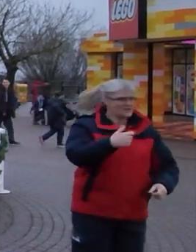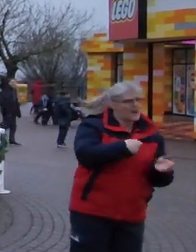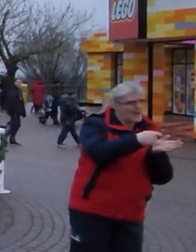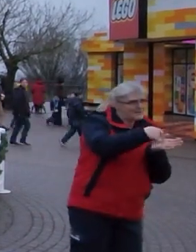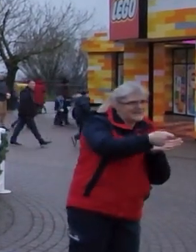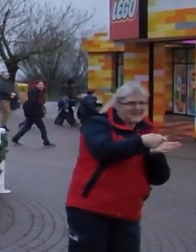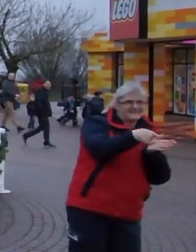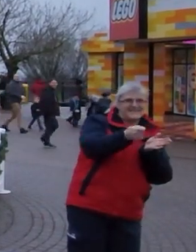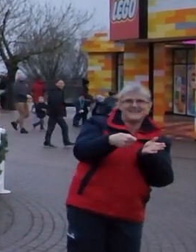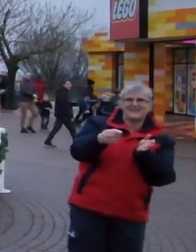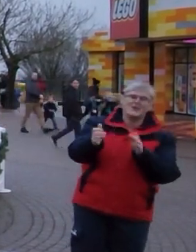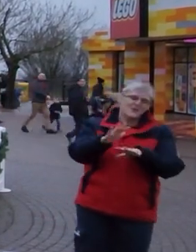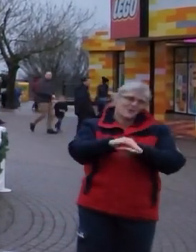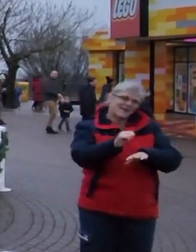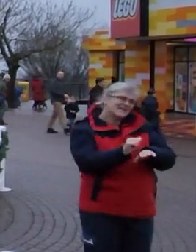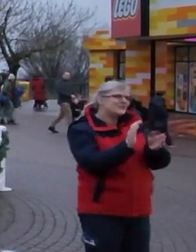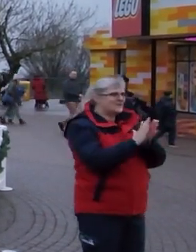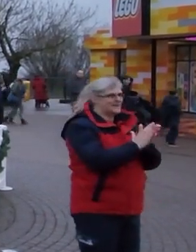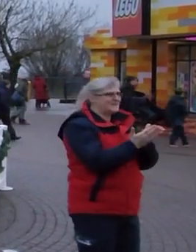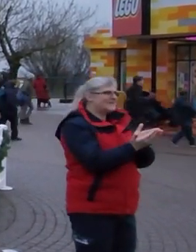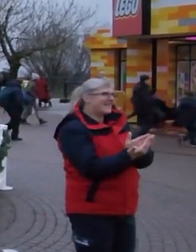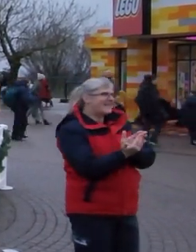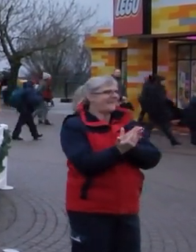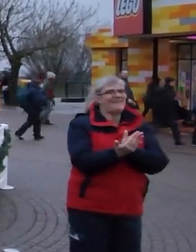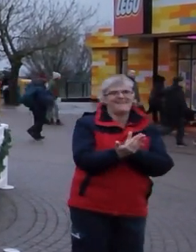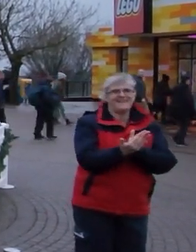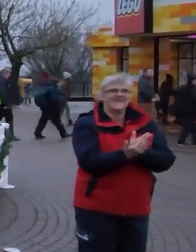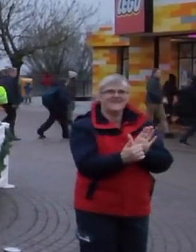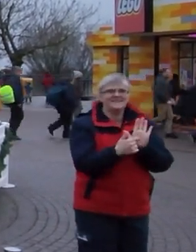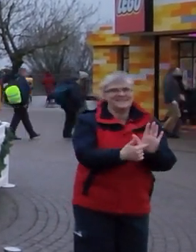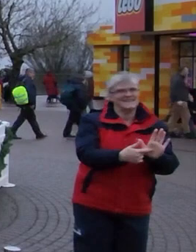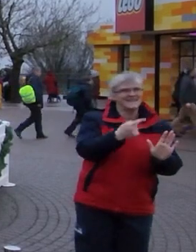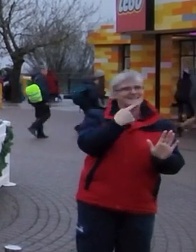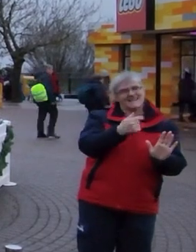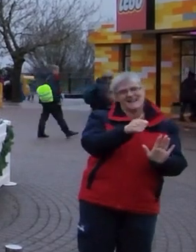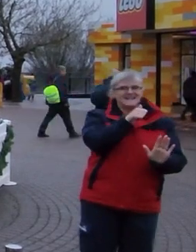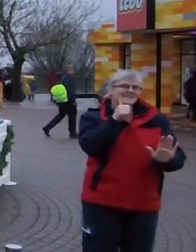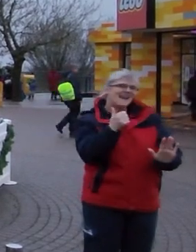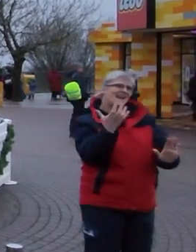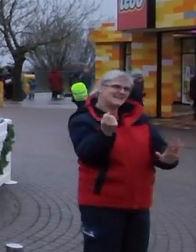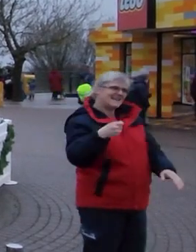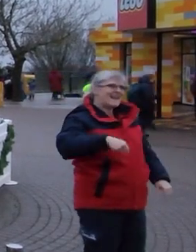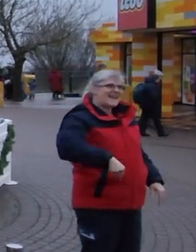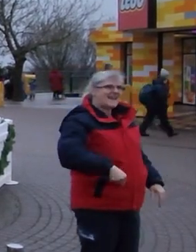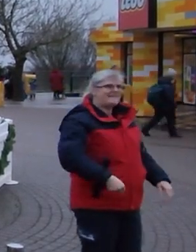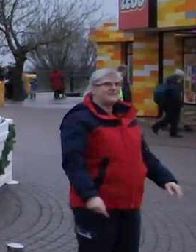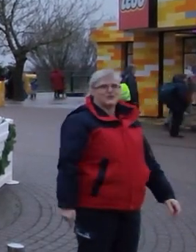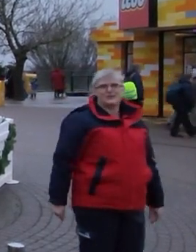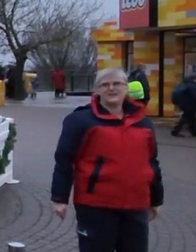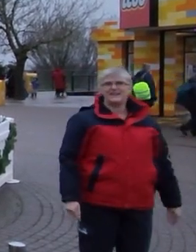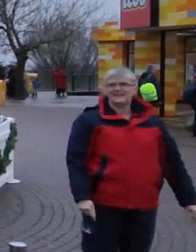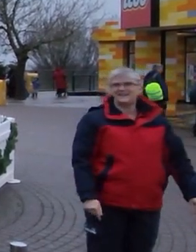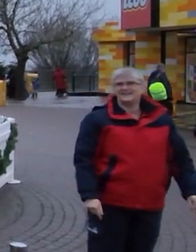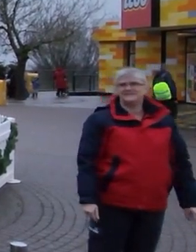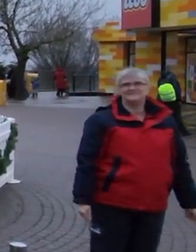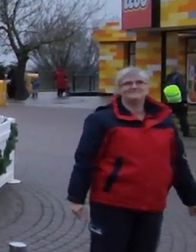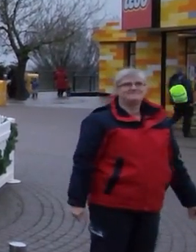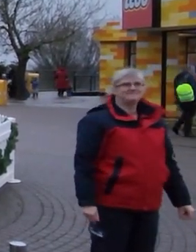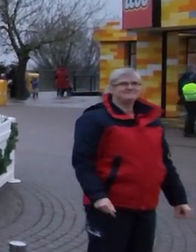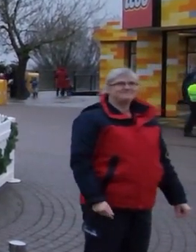So I'm sending you this Christmas card To say it's nice to have you